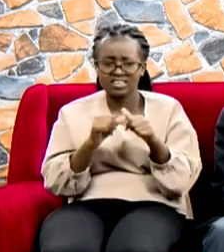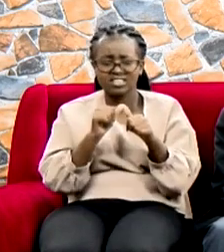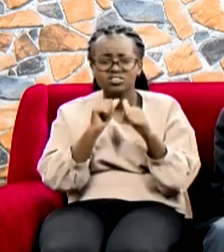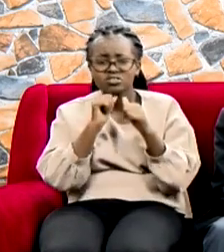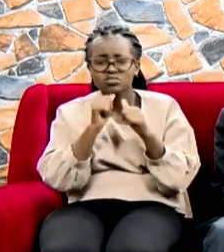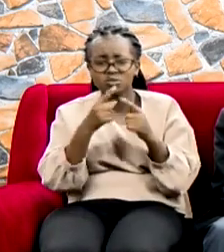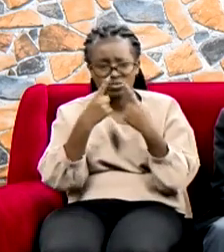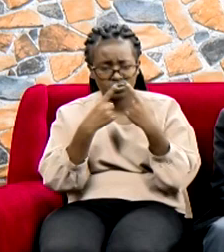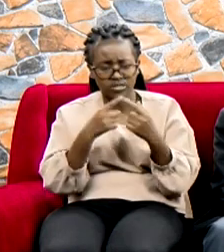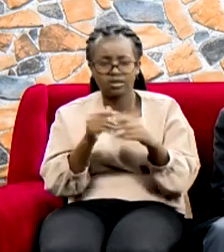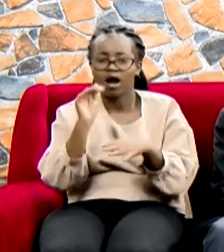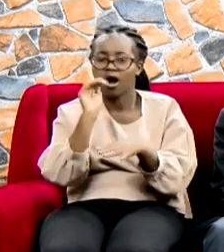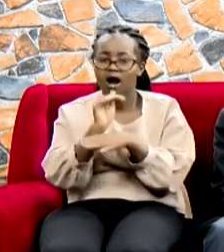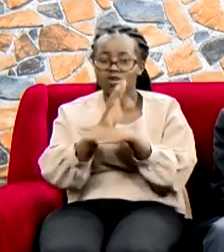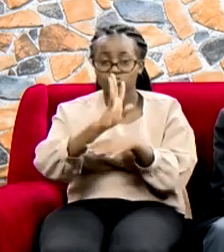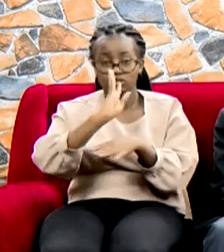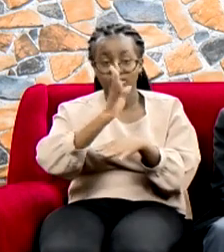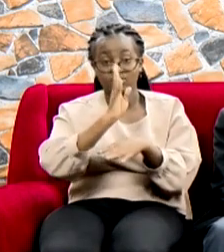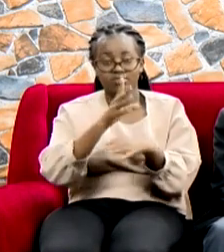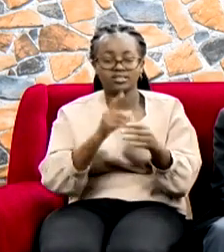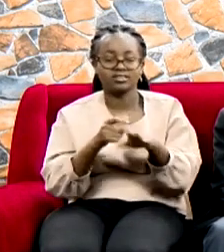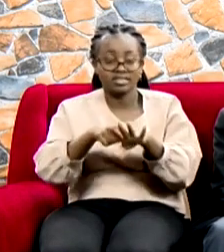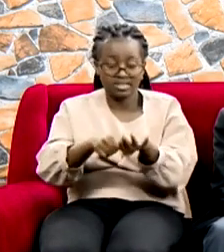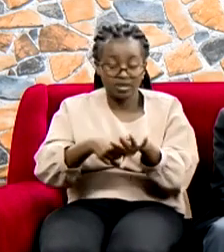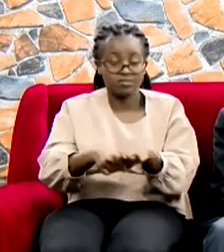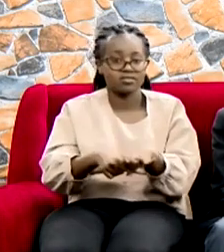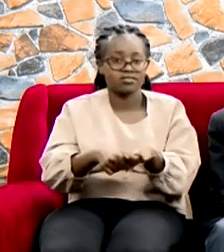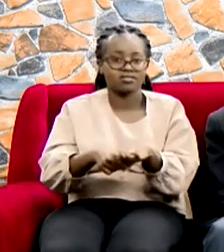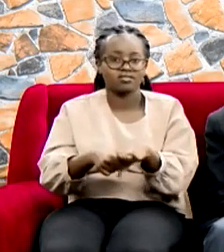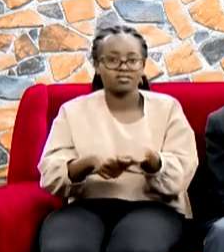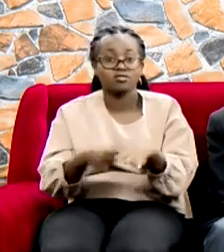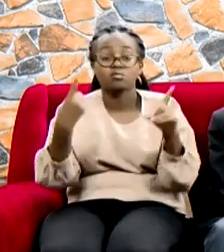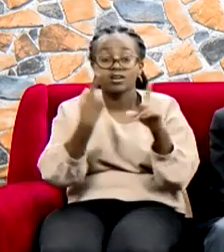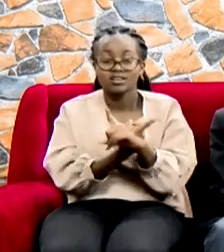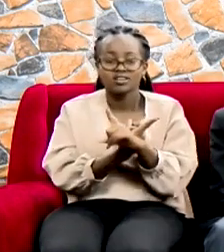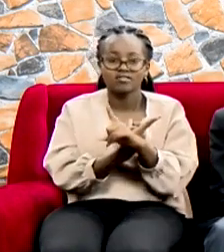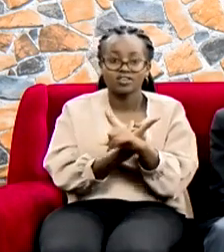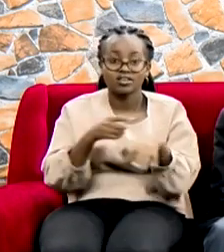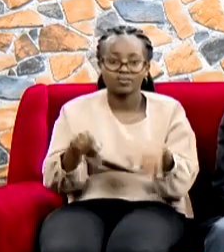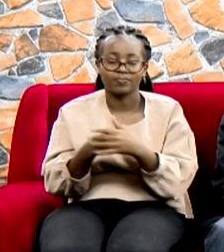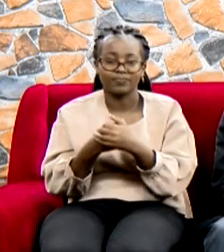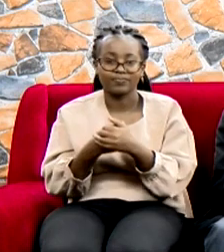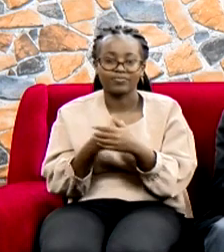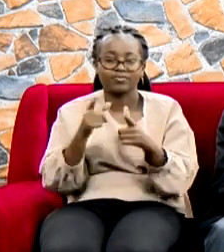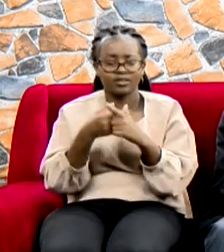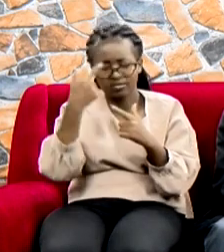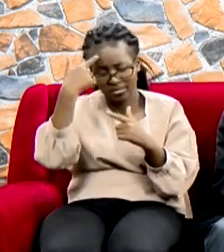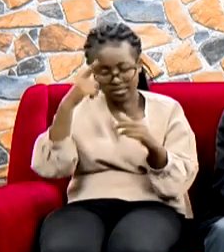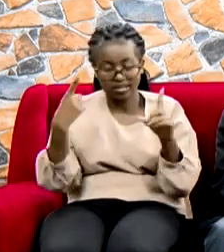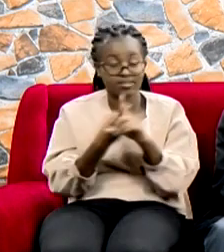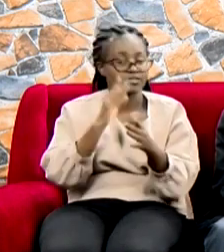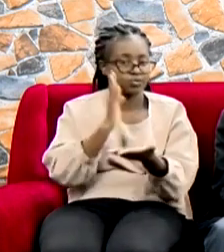talking, talk to a speech therapist or an occupational therapist. Yeah, someone from a different line, because then they'll think